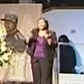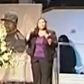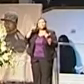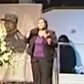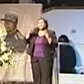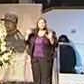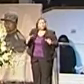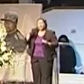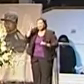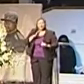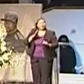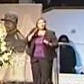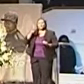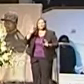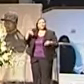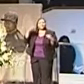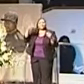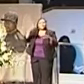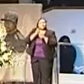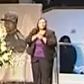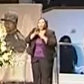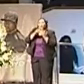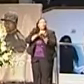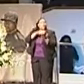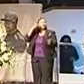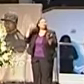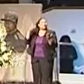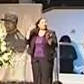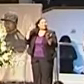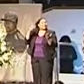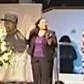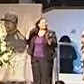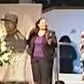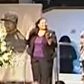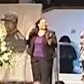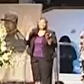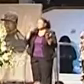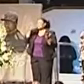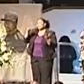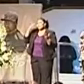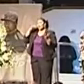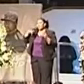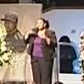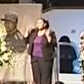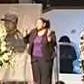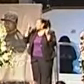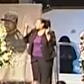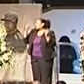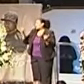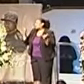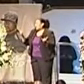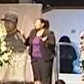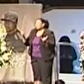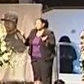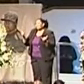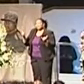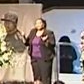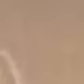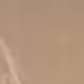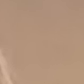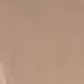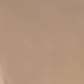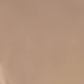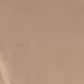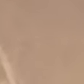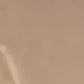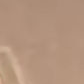for evil, God means for good. Come on. We standing on a homegoing celebration today. And we be able